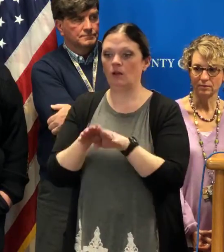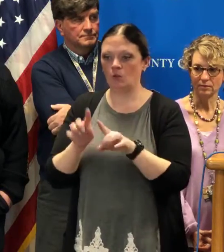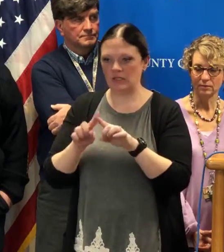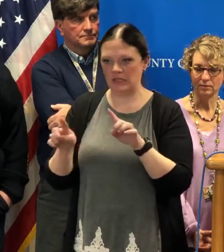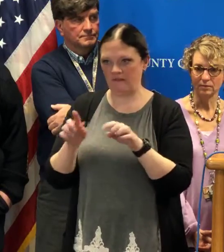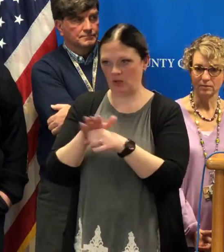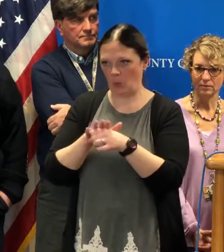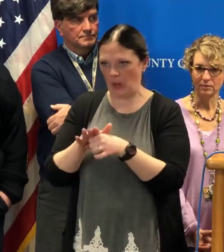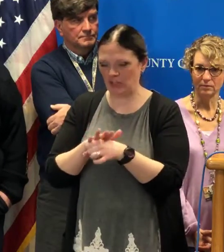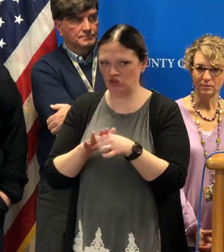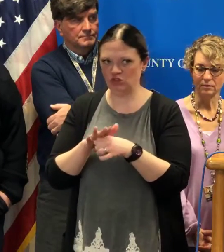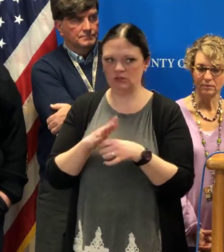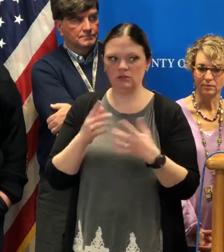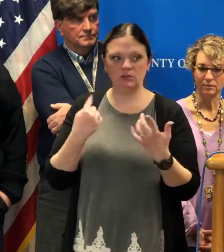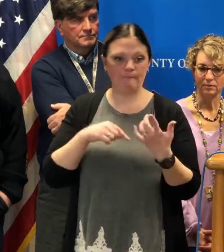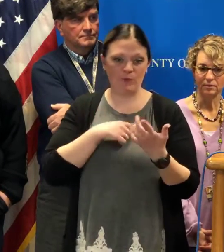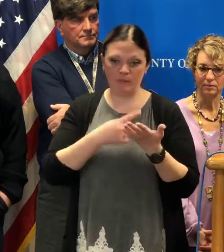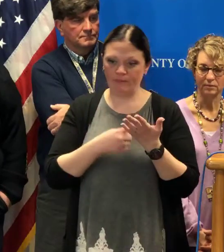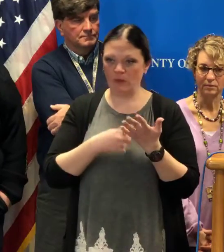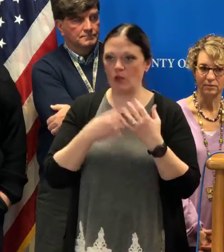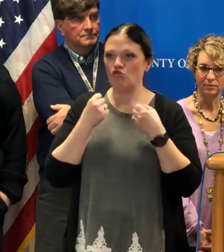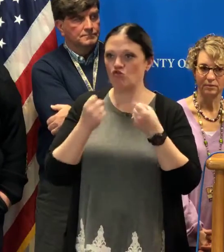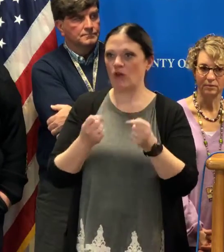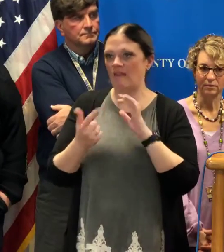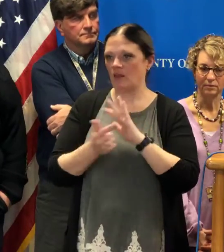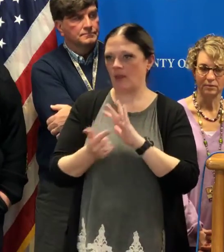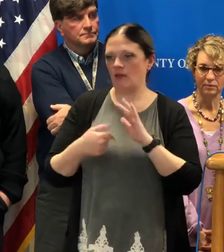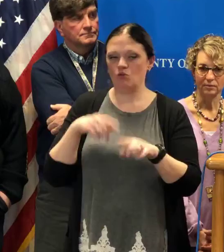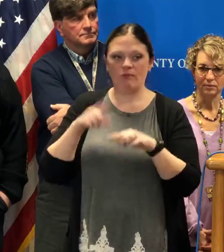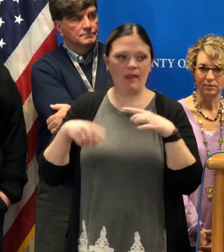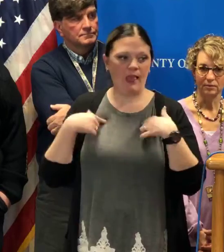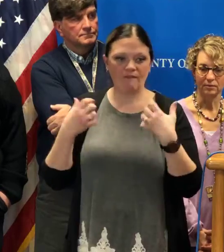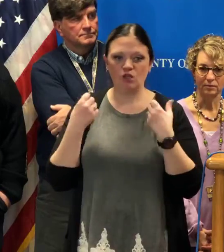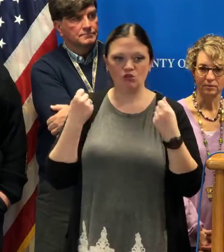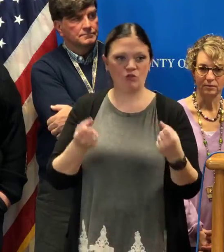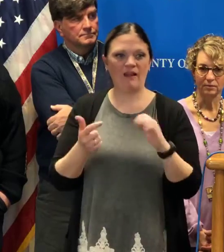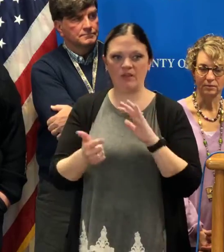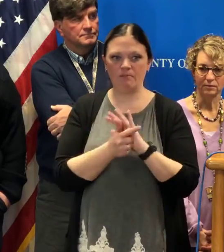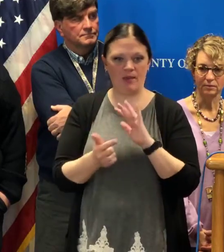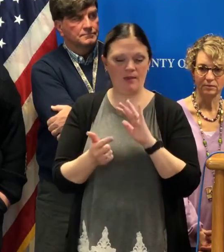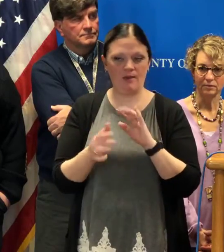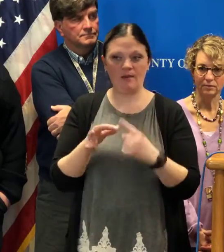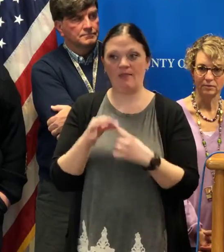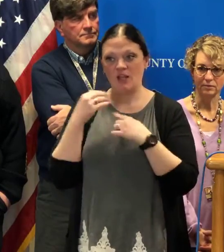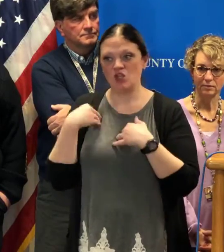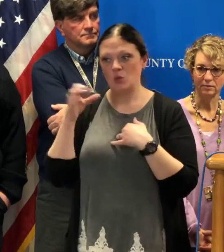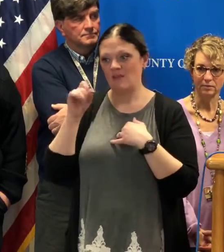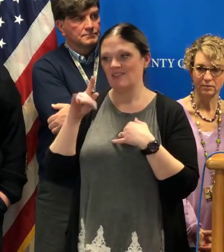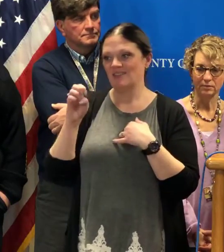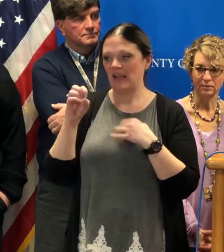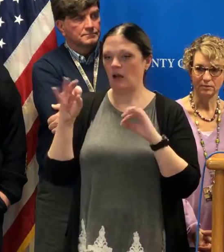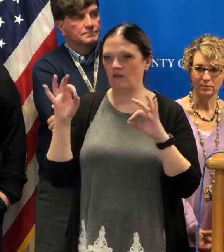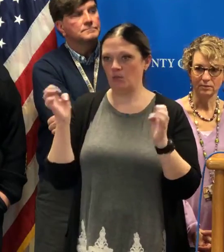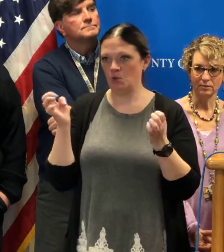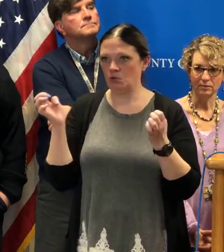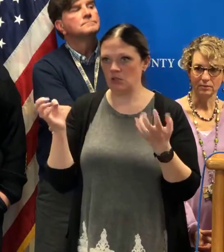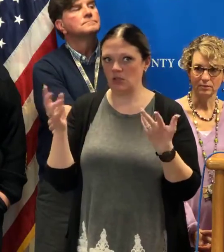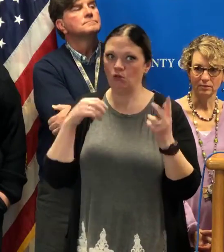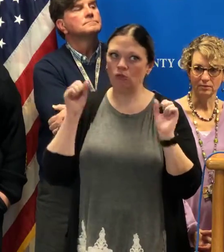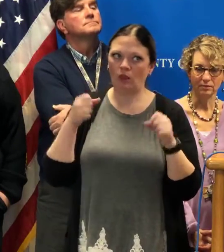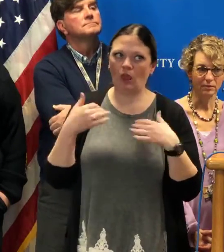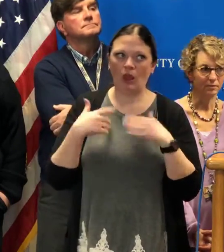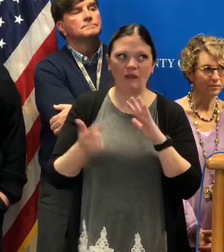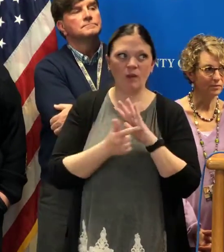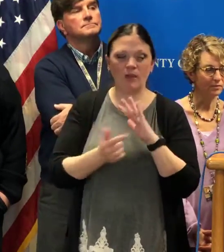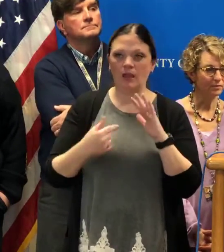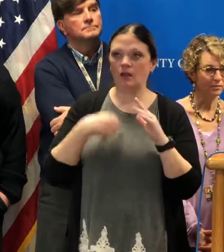locations. Actually, we talk about driving bans. You cannot have a driving ban unless you have a state of emergency. Well, you could have a ban on